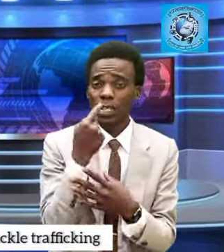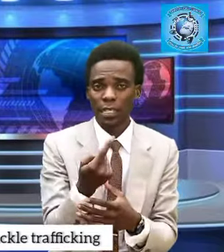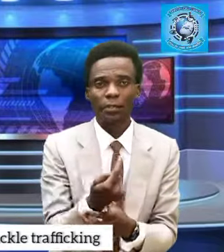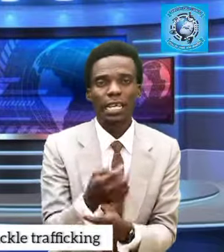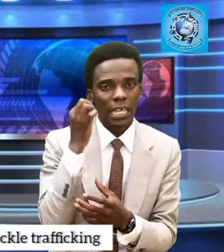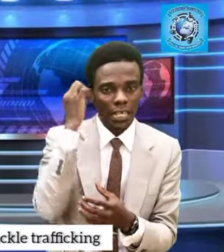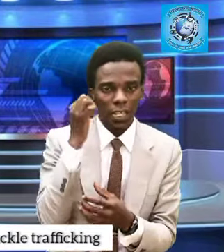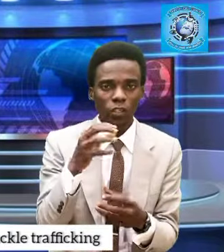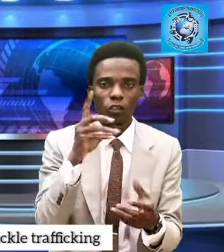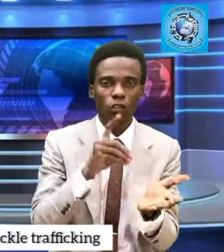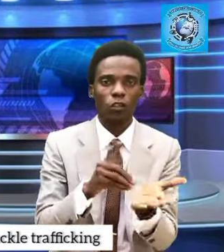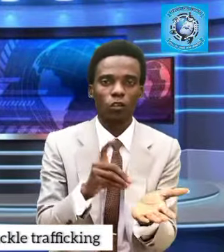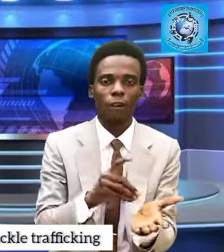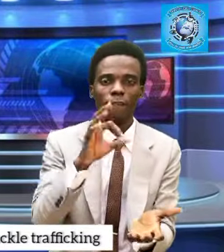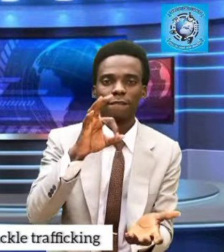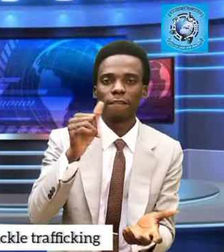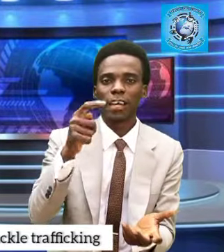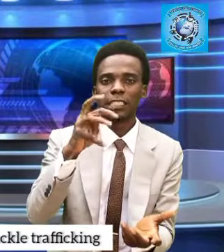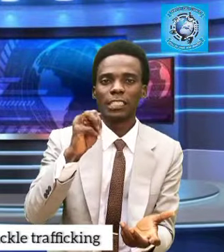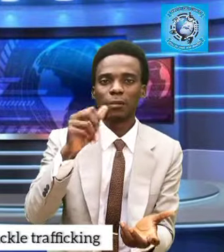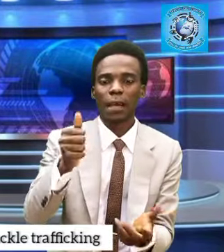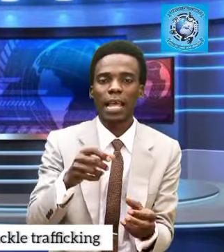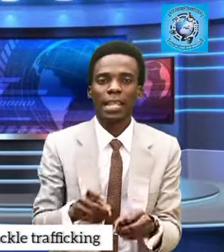Fatima Waziri Aziz, Director General of